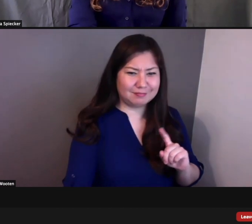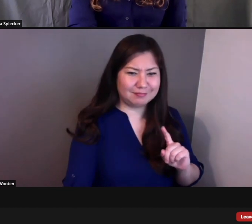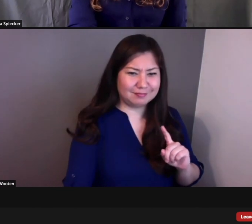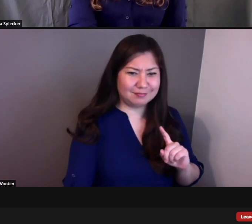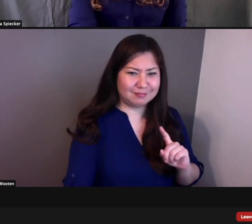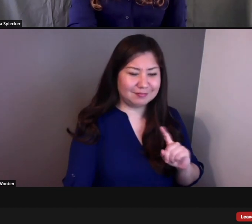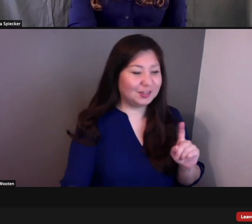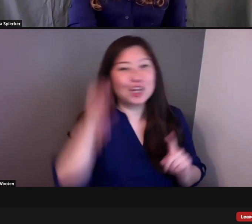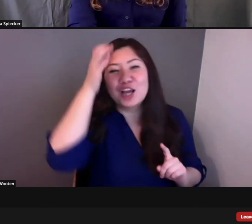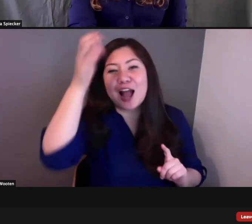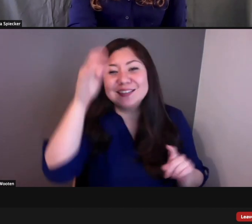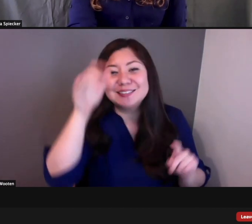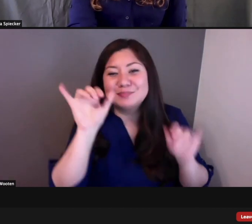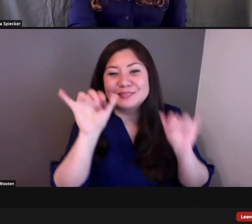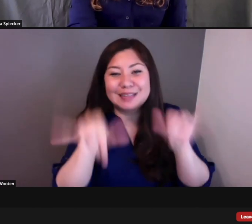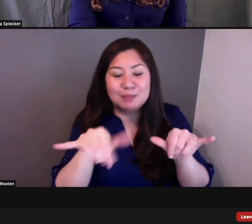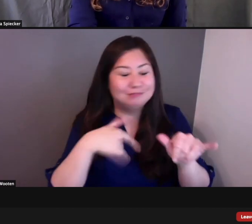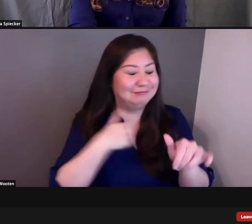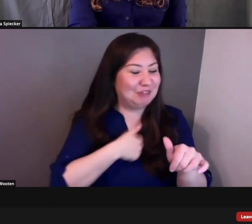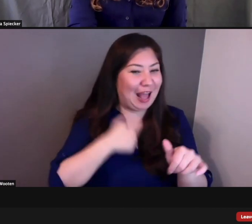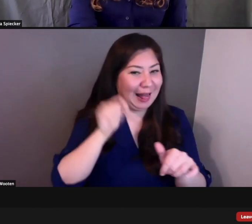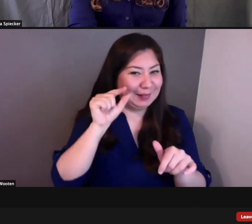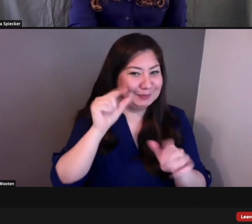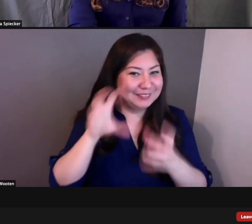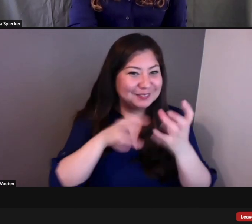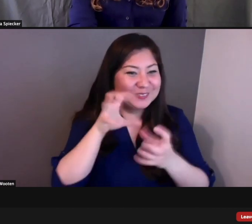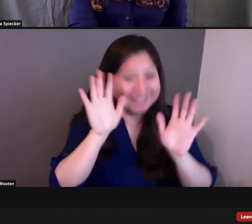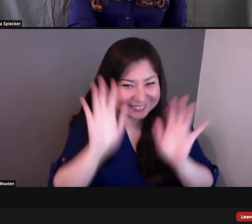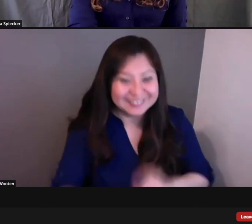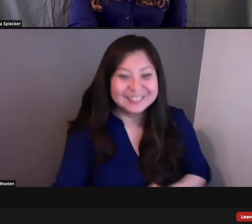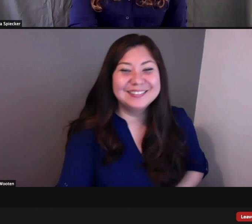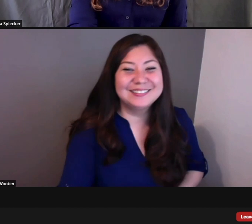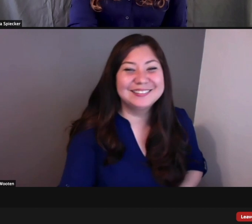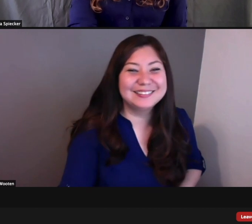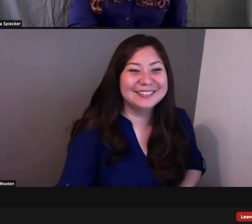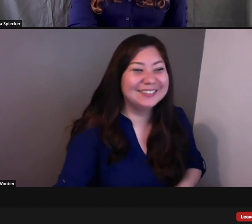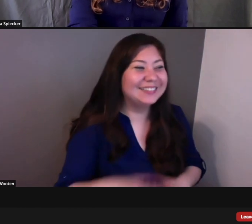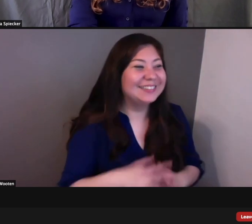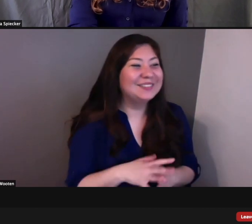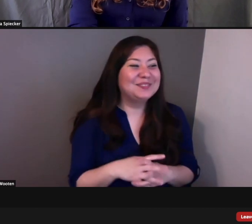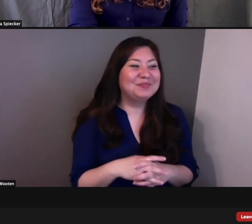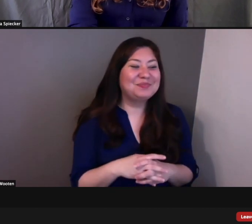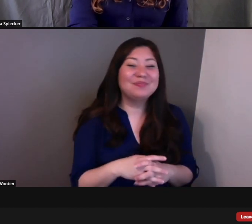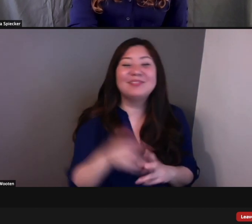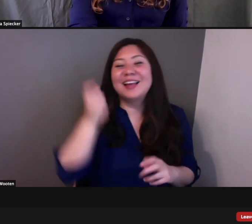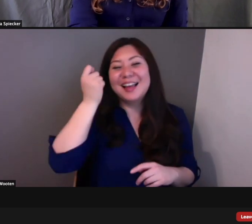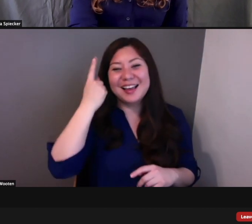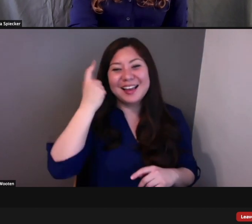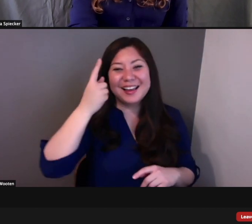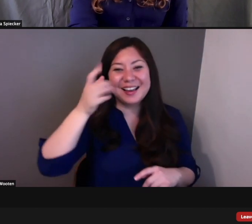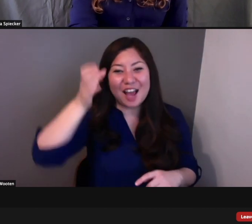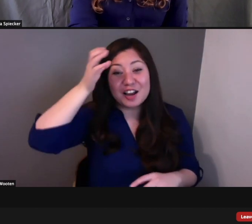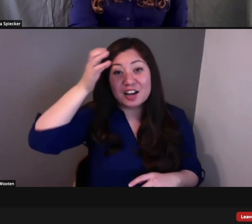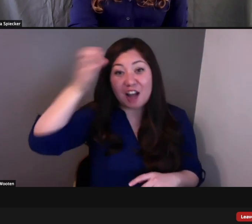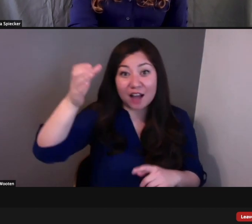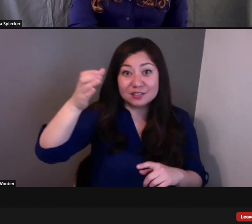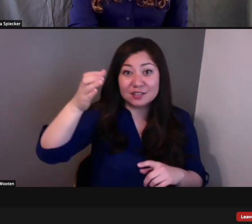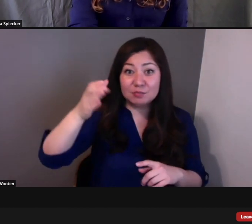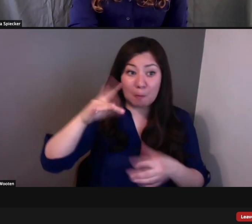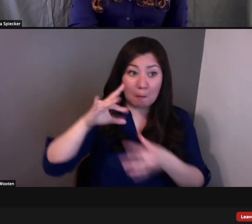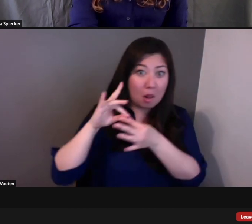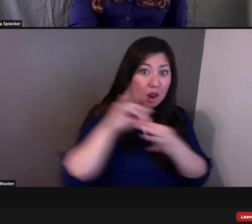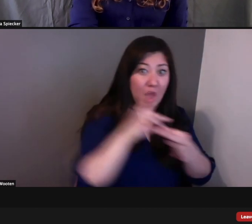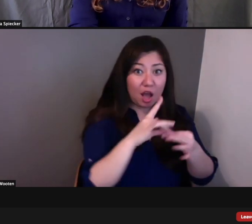important, absolutely. ASL is important. Trying to honor both of those languages and thinking how to integrate them together might make it